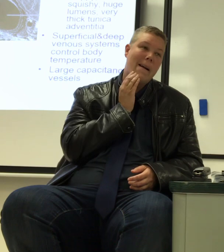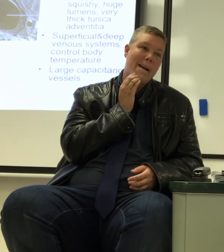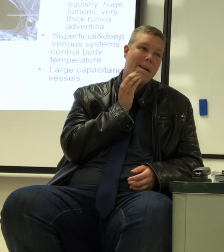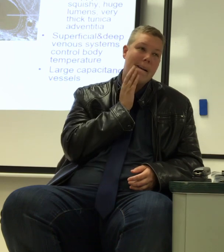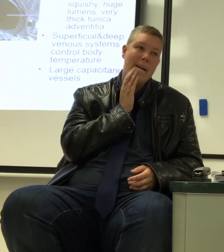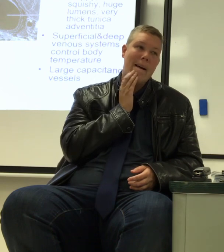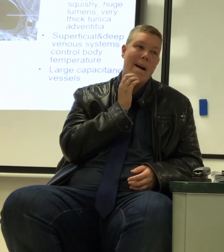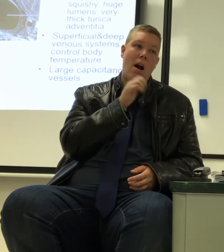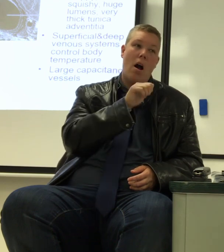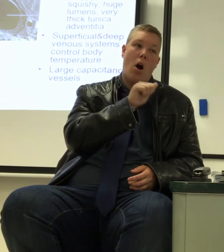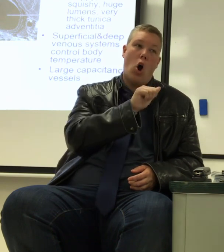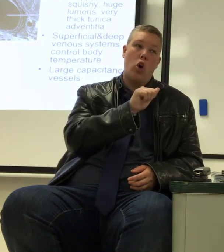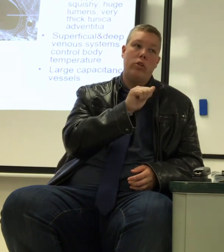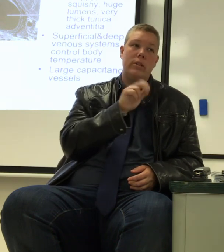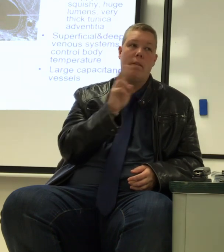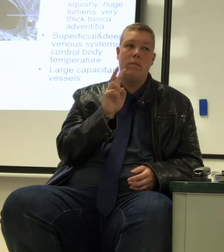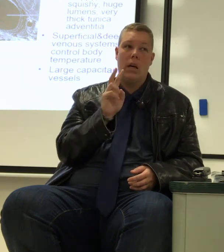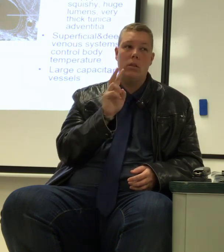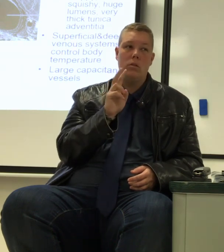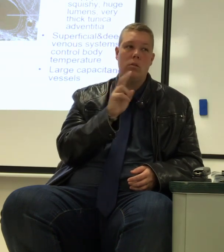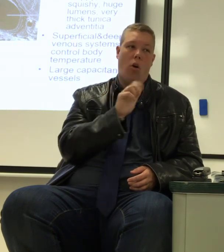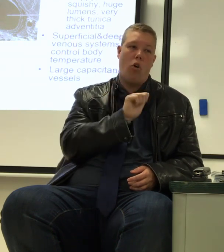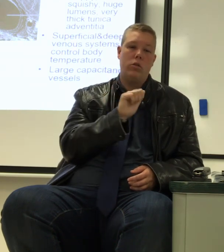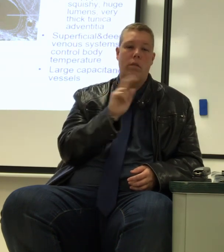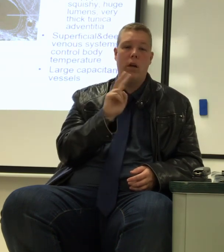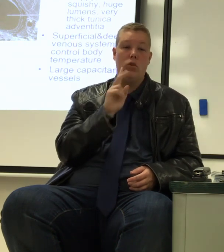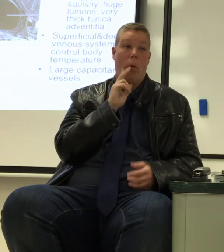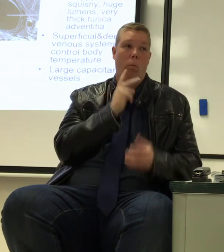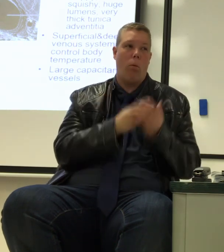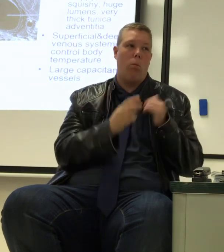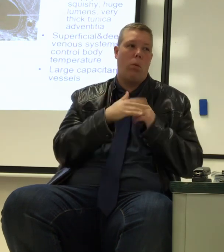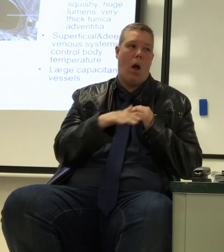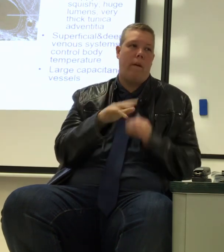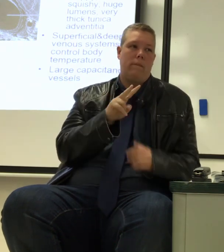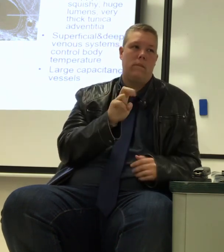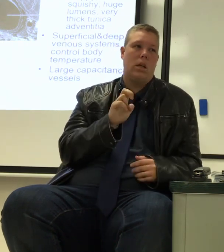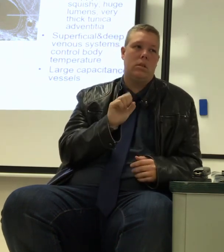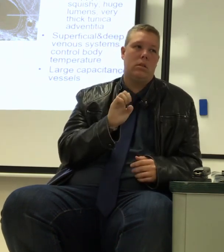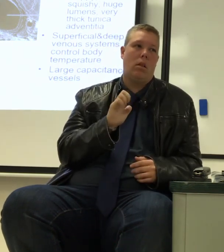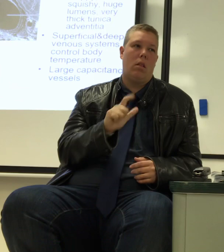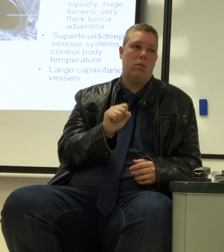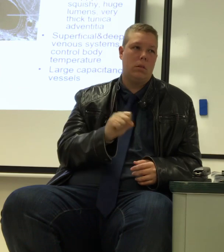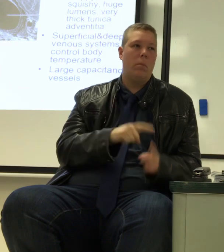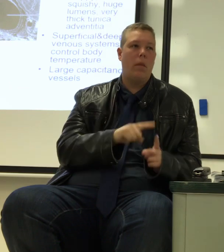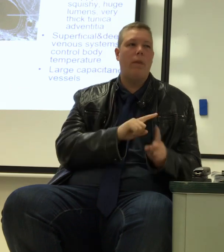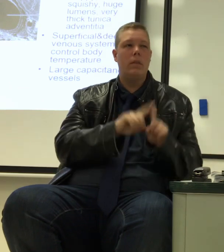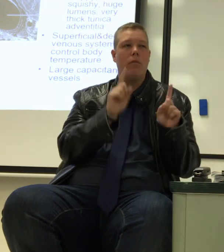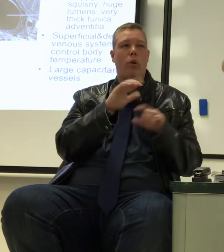I mean, arteries and veins are both blood vessels, but they do differ in pressure.